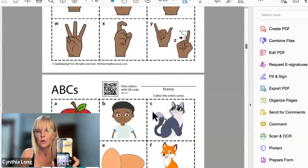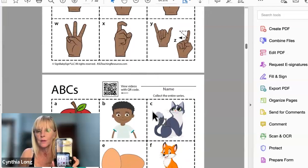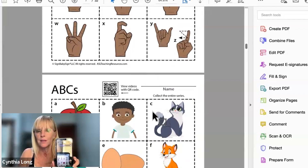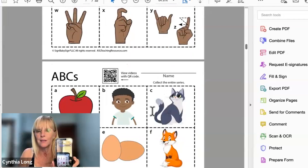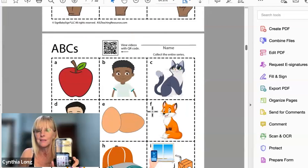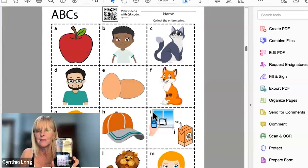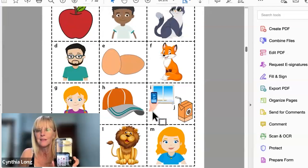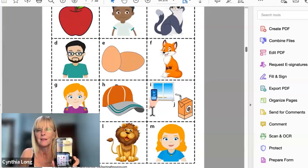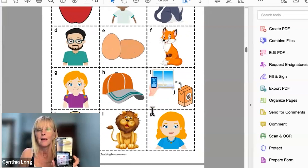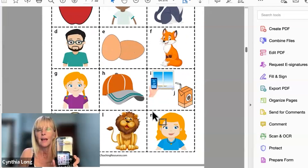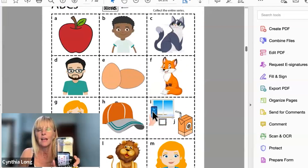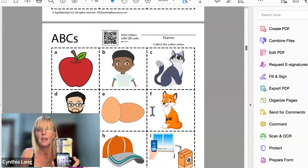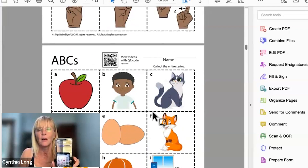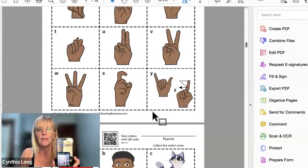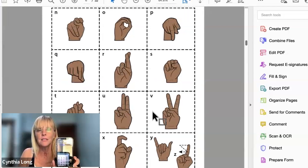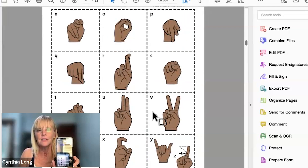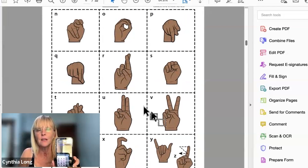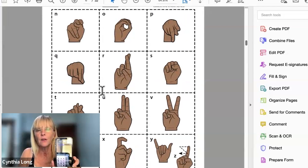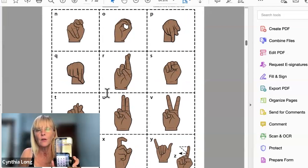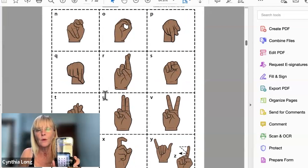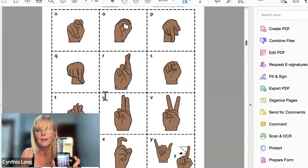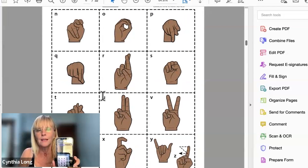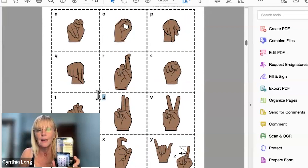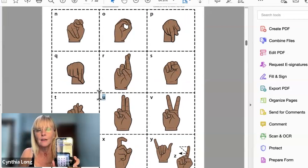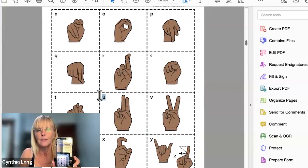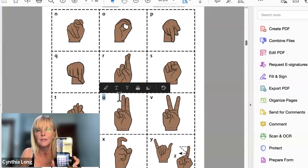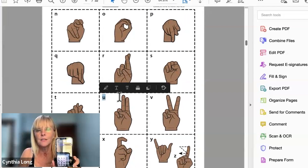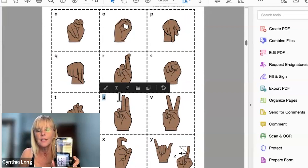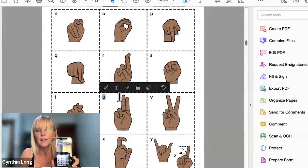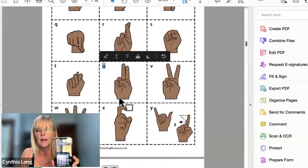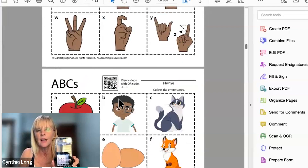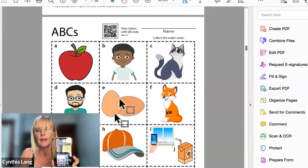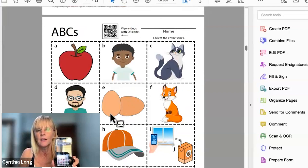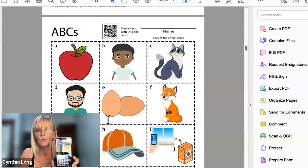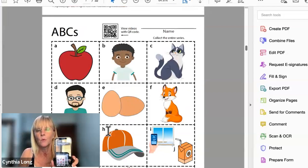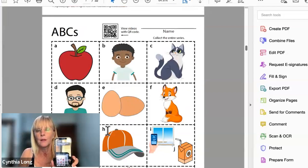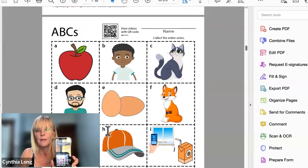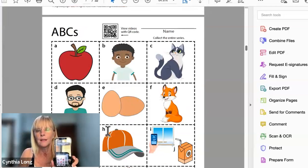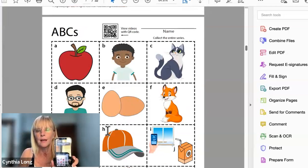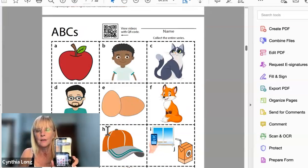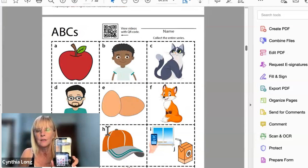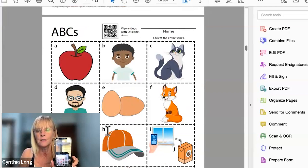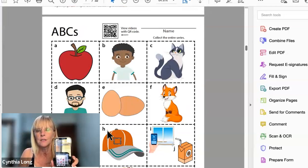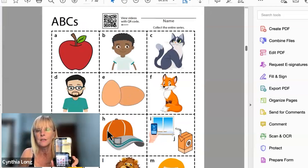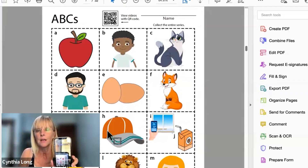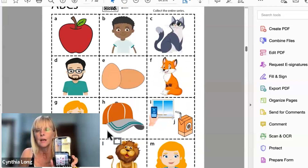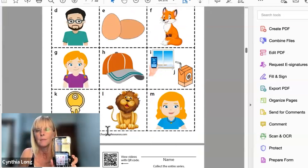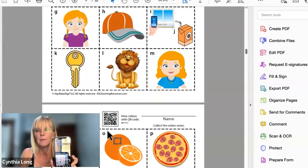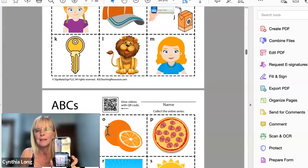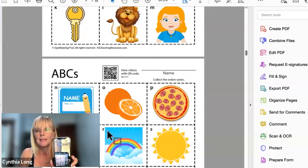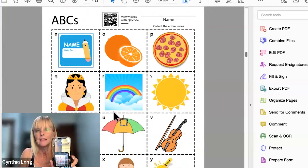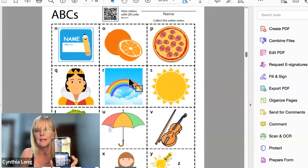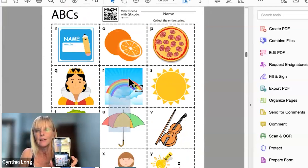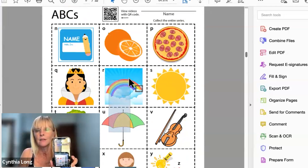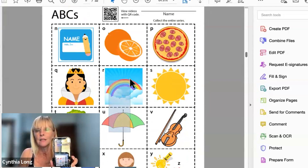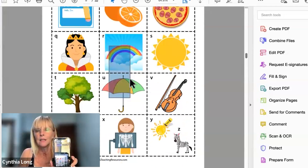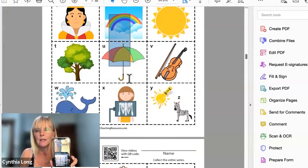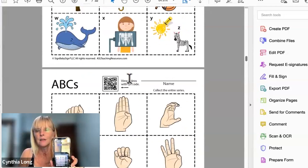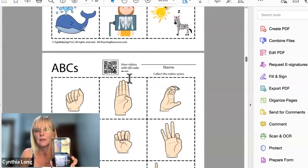with it. And notice they're with the letters and with the letters, but then down